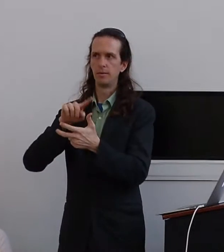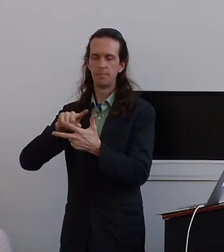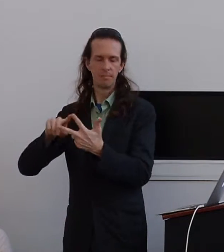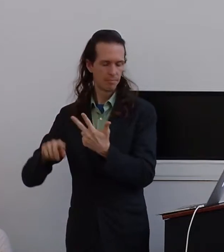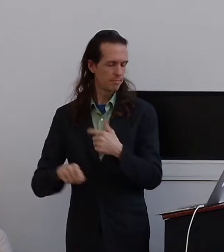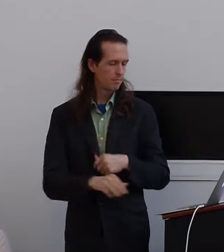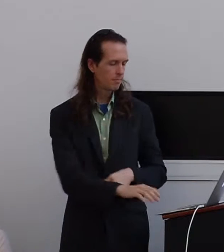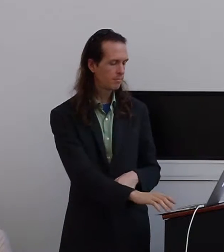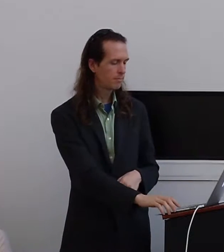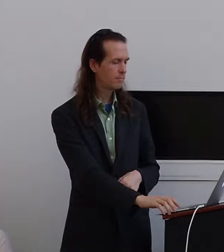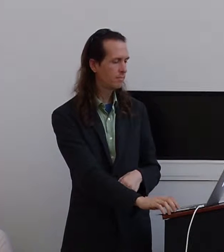domains.